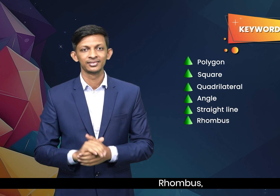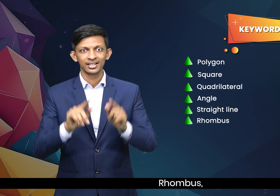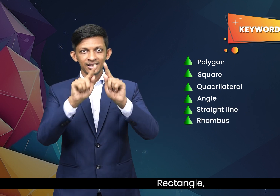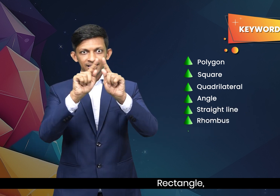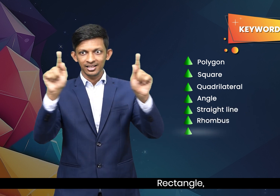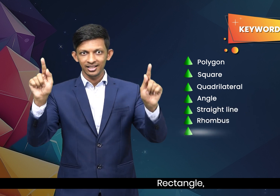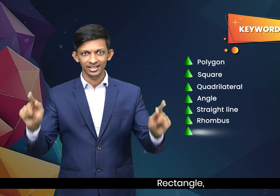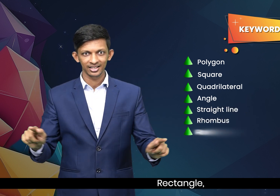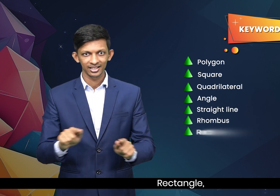rectangle,